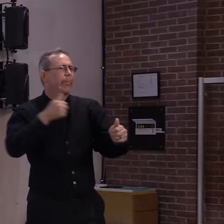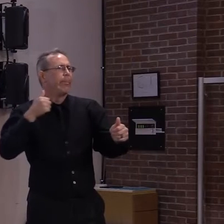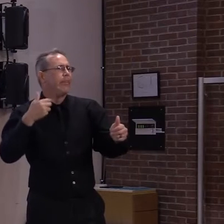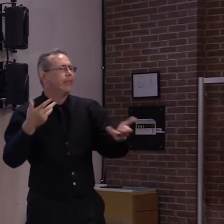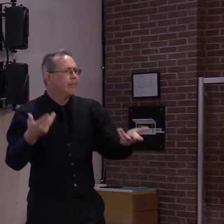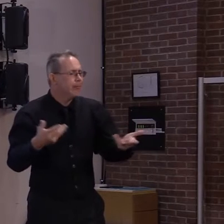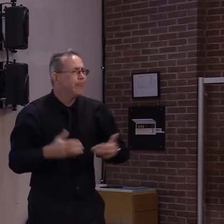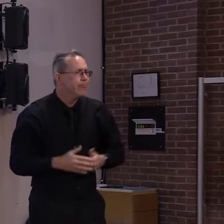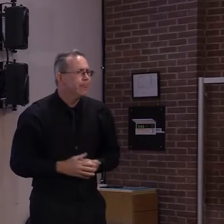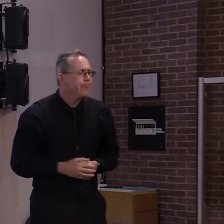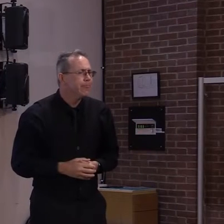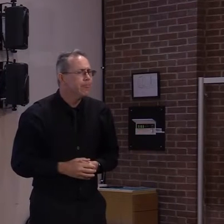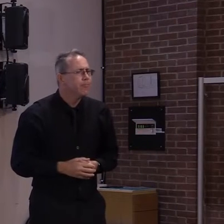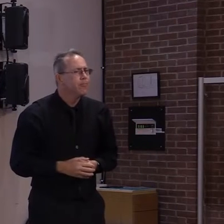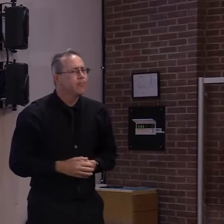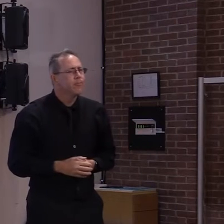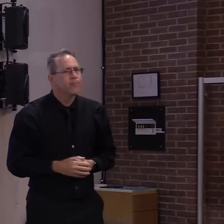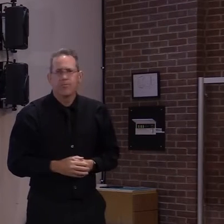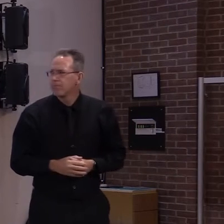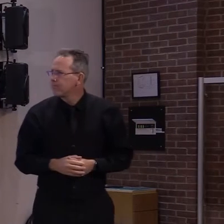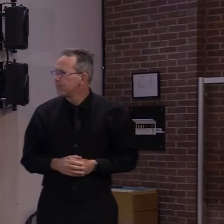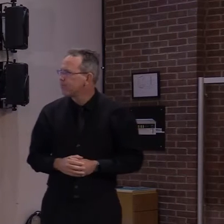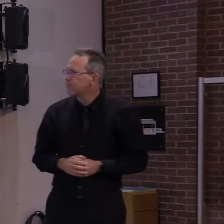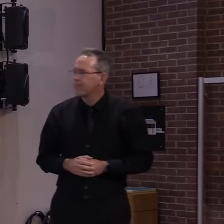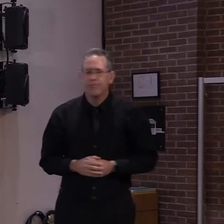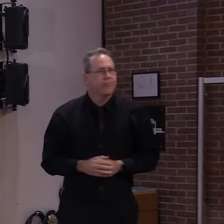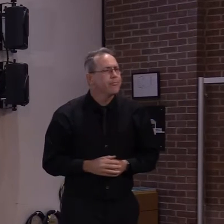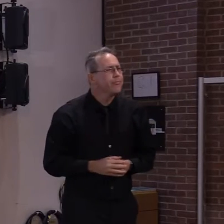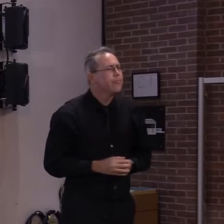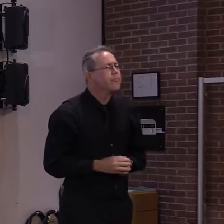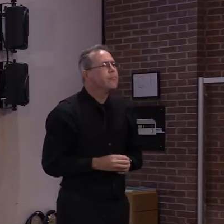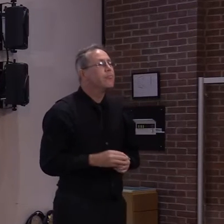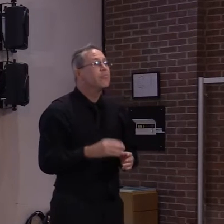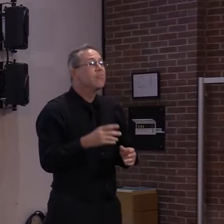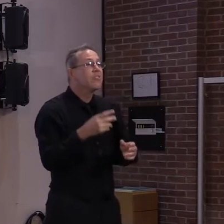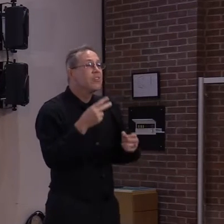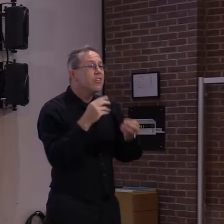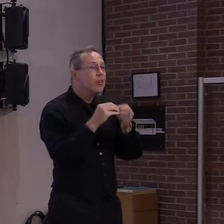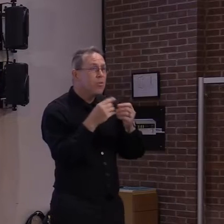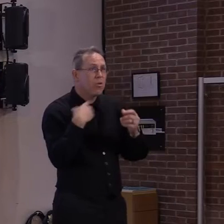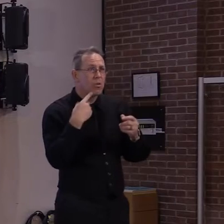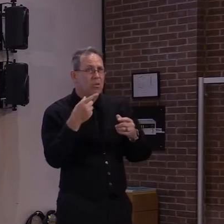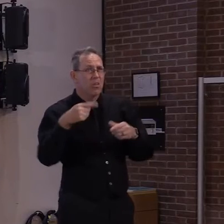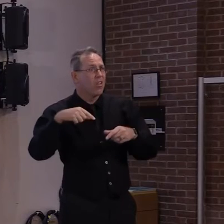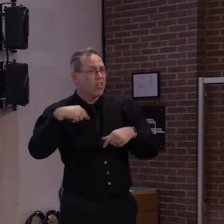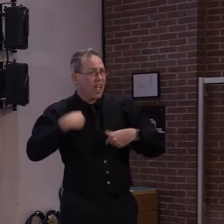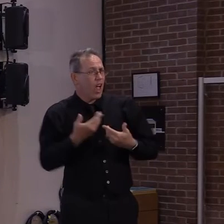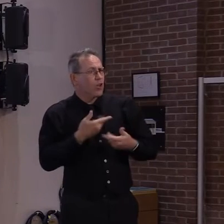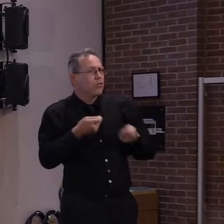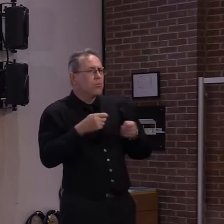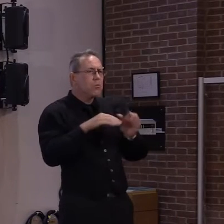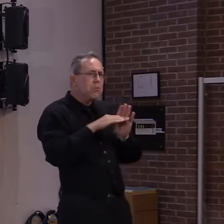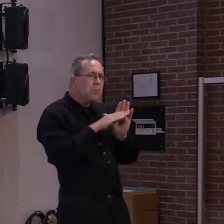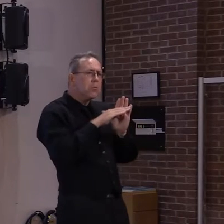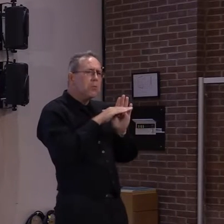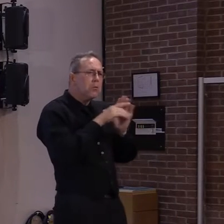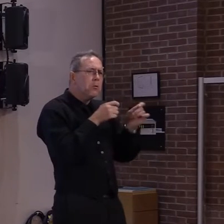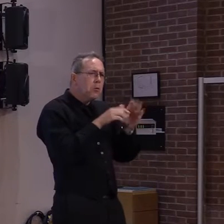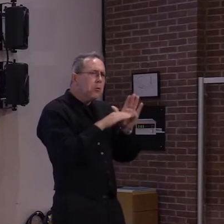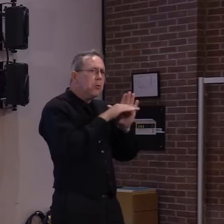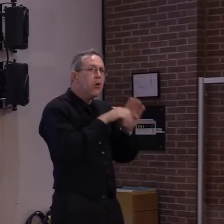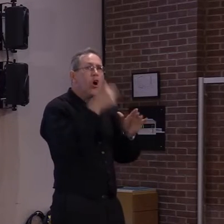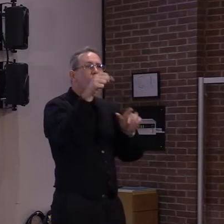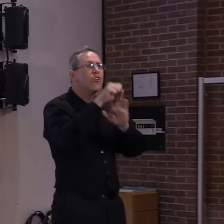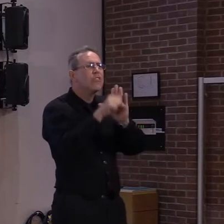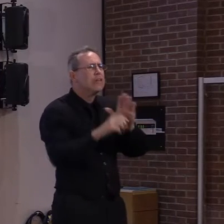So although the cases have gone up, they have stayed low relative to those other places, and the hospitalizations, most importantly, have